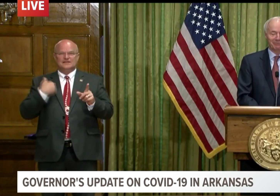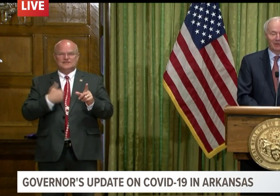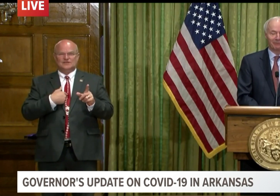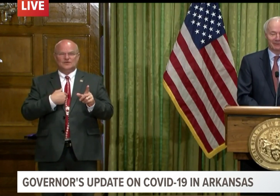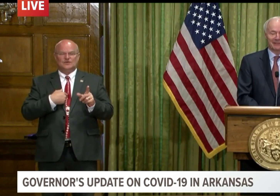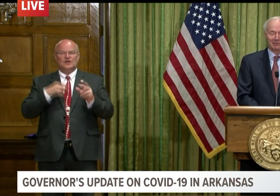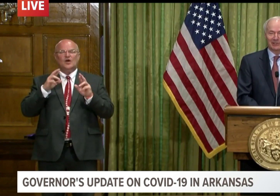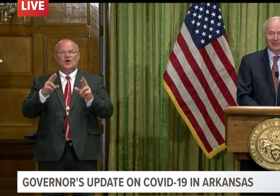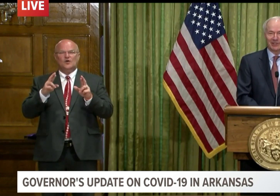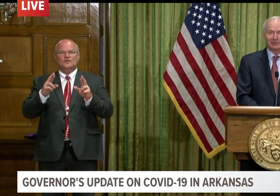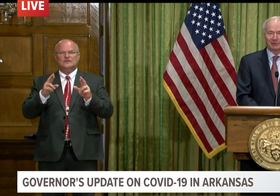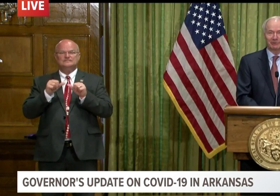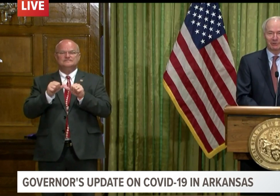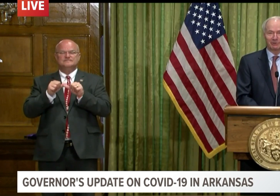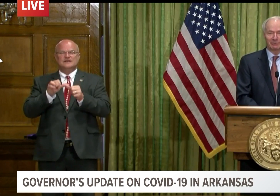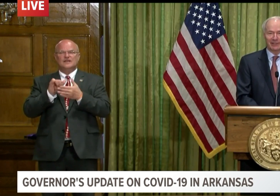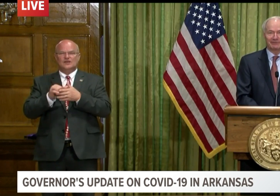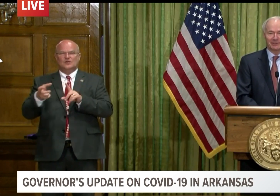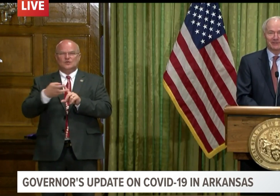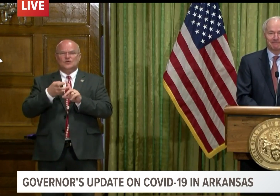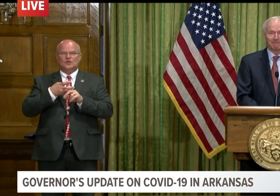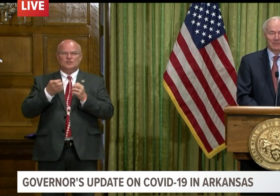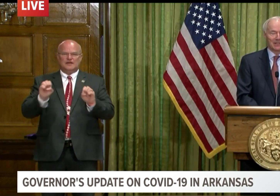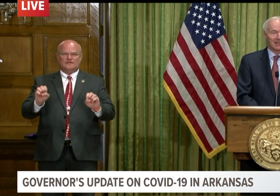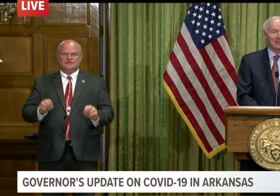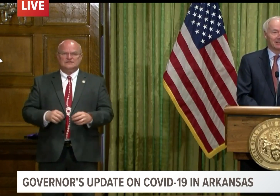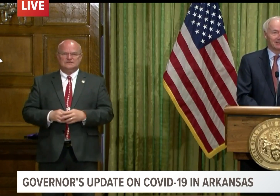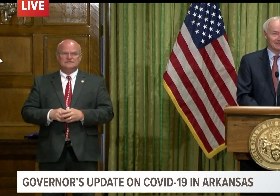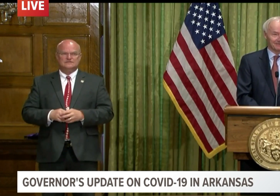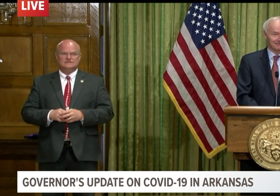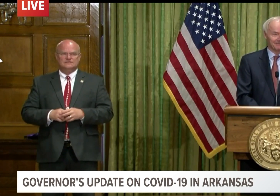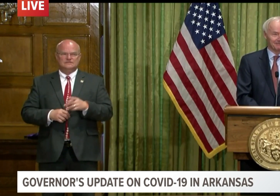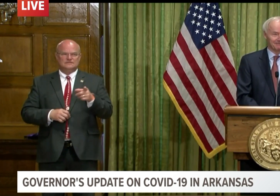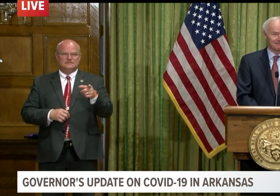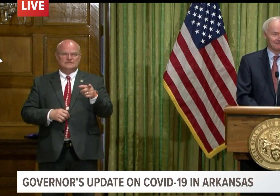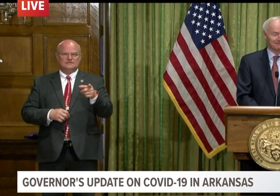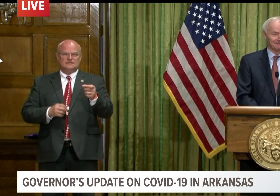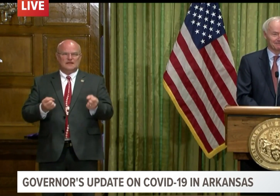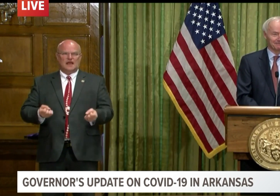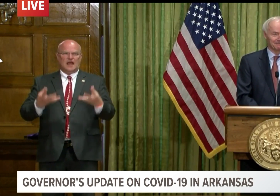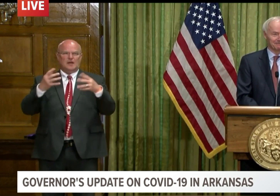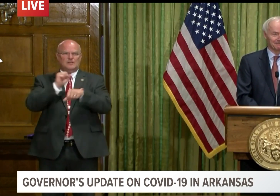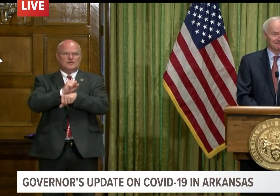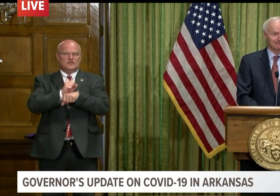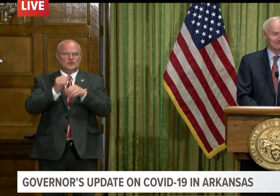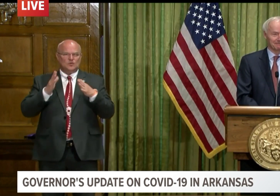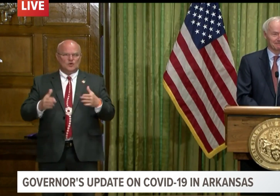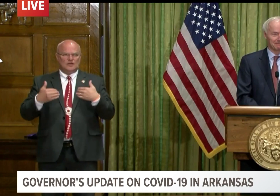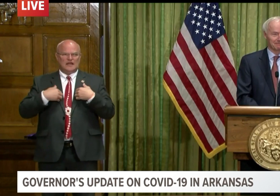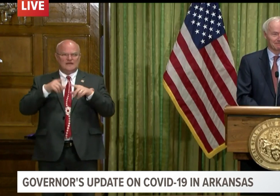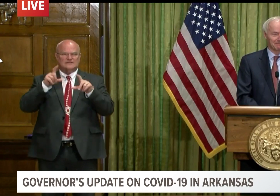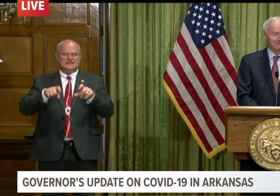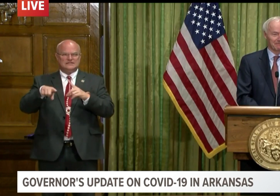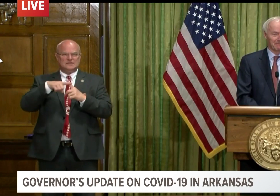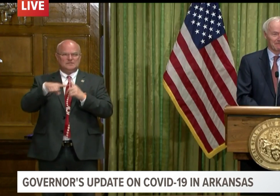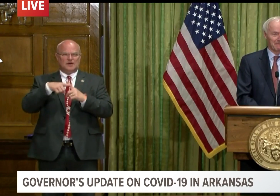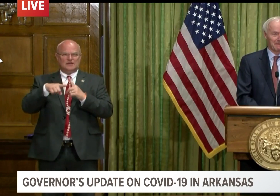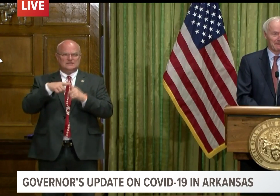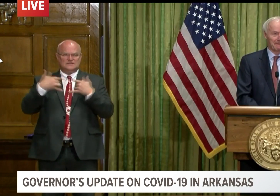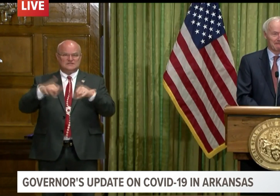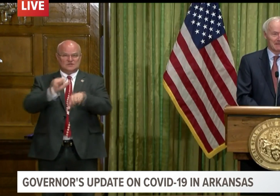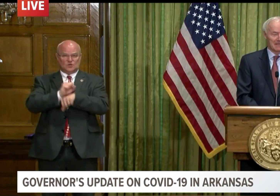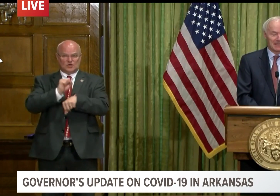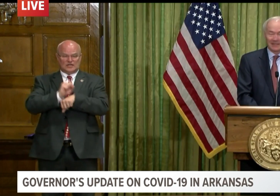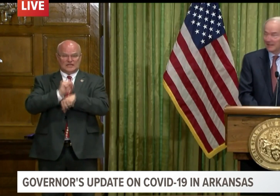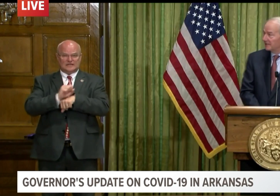we'll hopefully be able to continue those recruitment efforts. Can you tell us how many of those workers have tested positive and are still